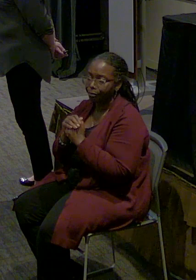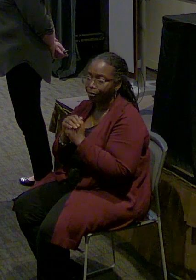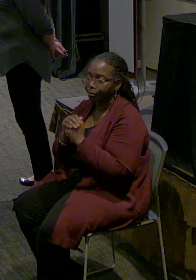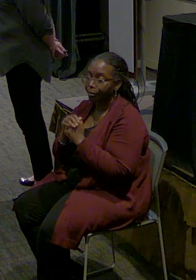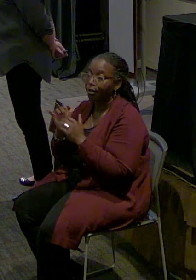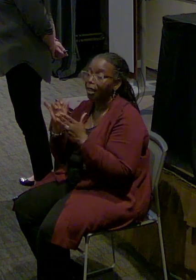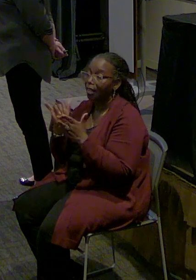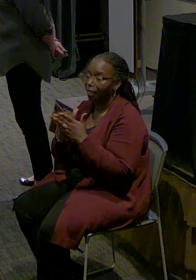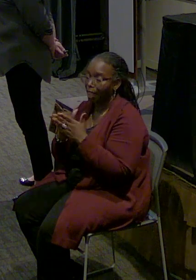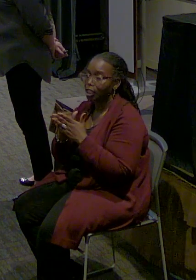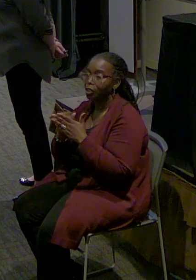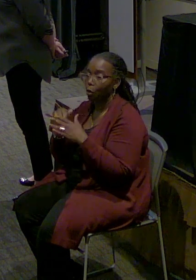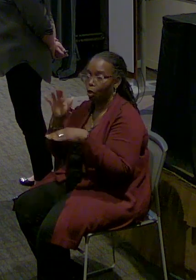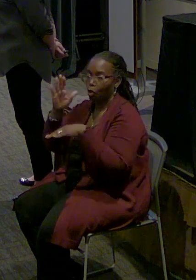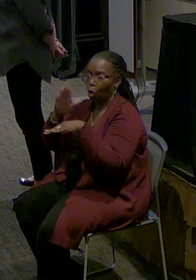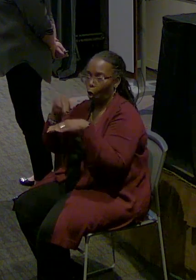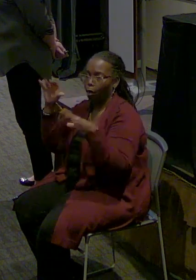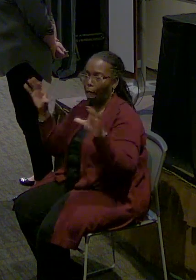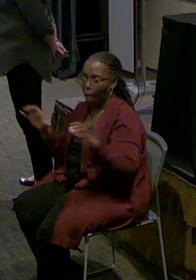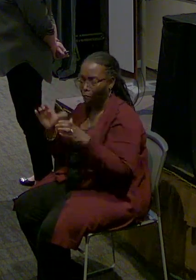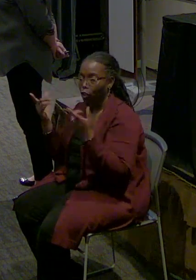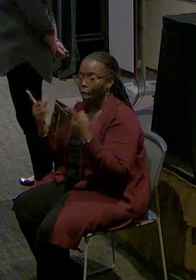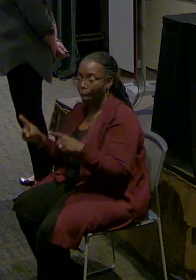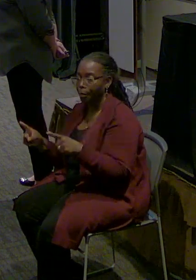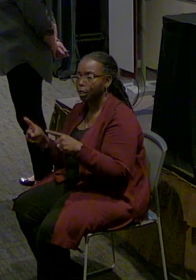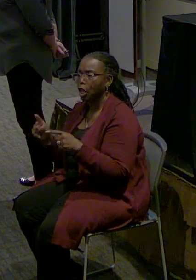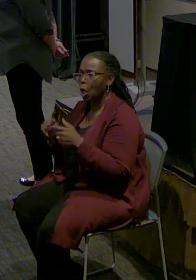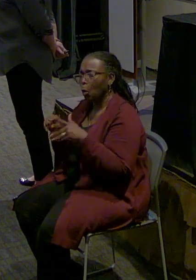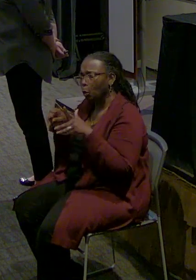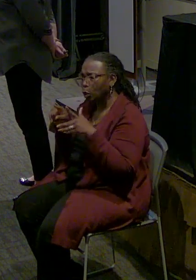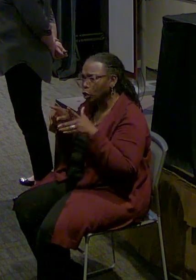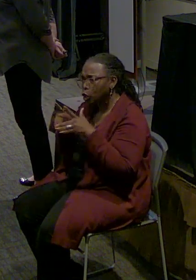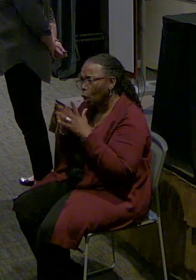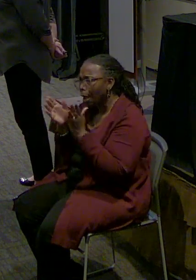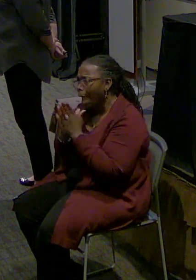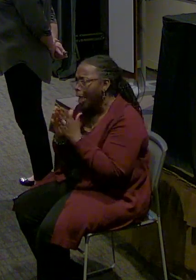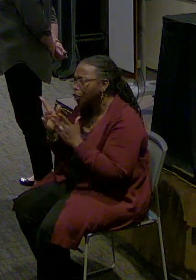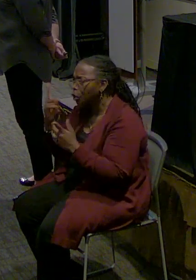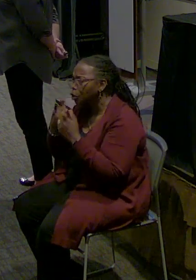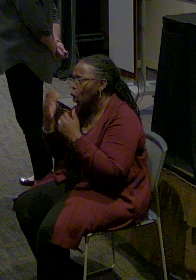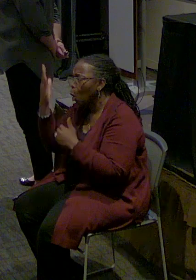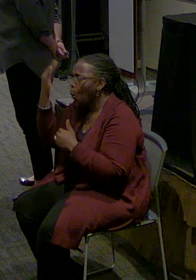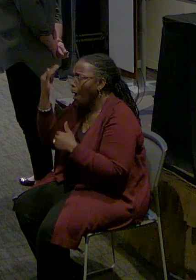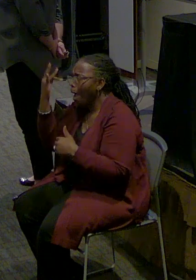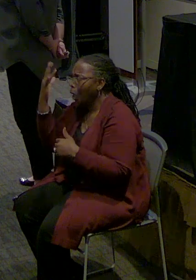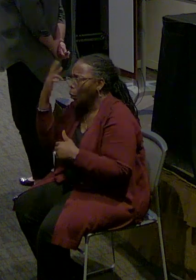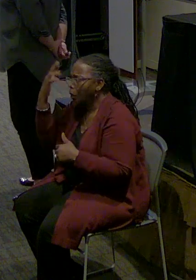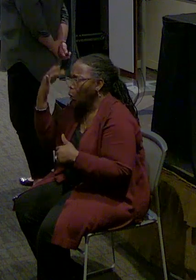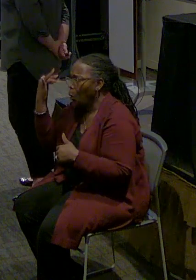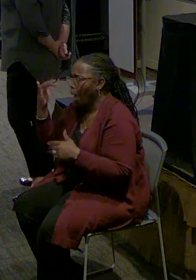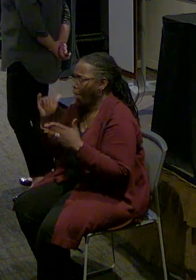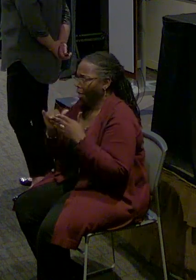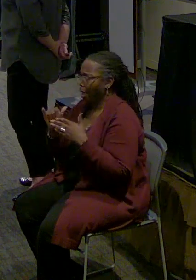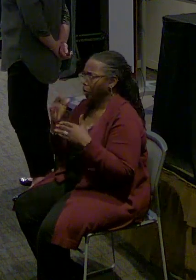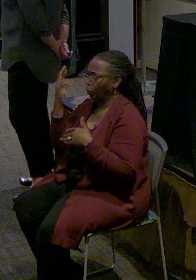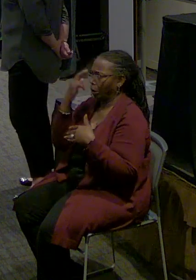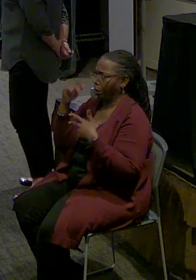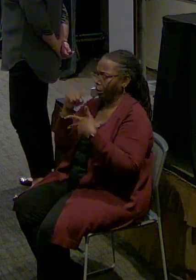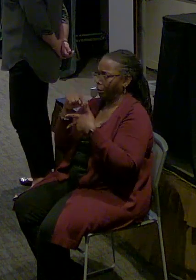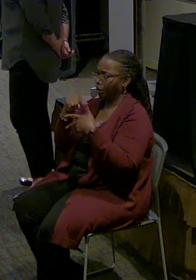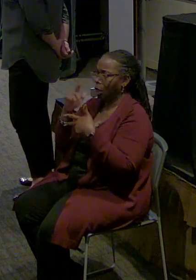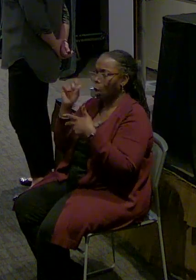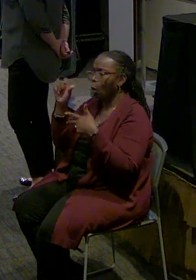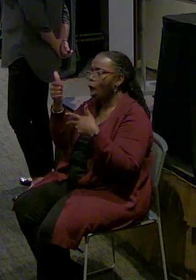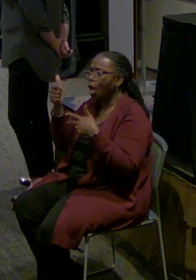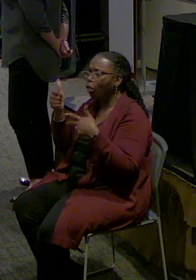That's where the call to action comes in. That's when we can start to ask ourselves the question, why is that? Why might that be? What